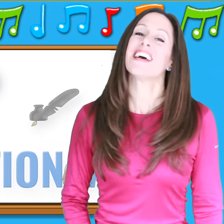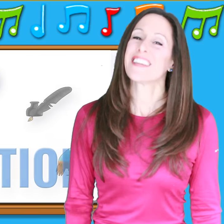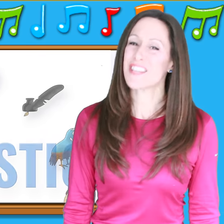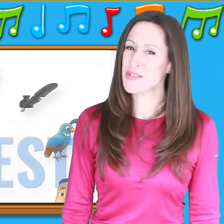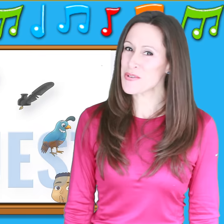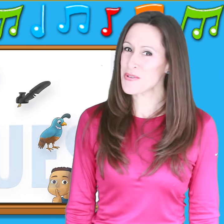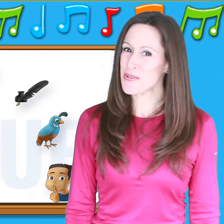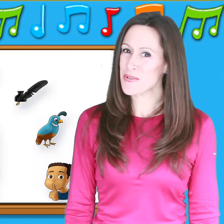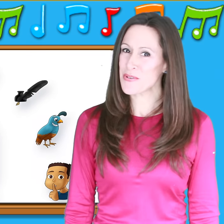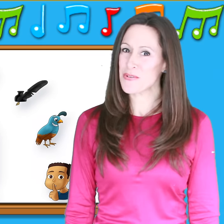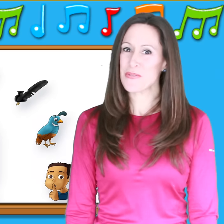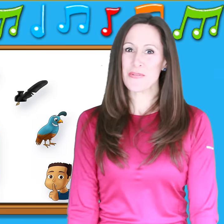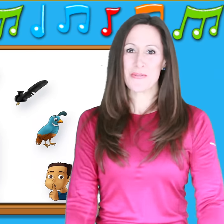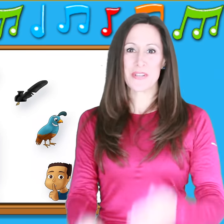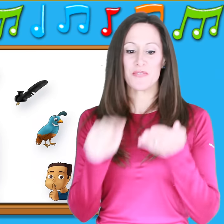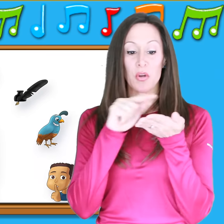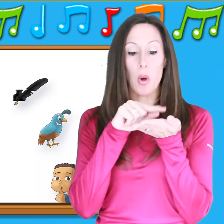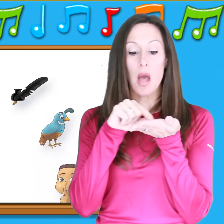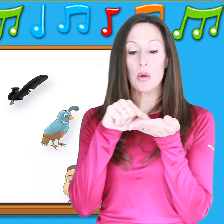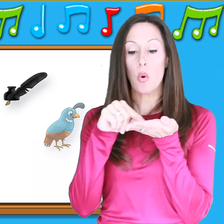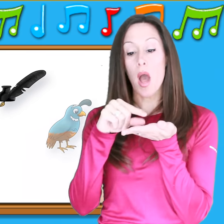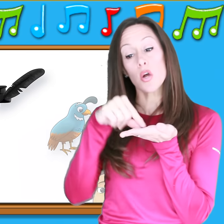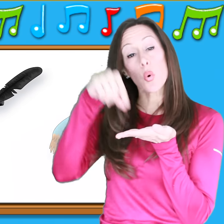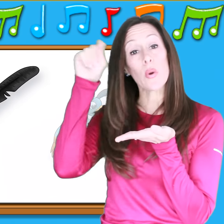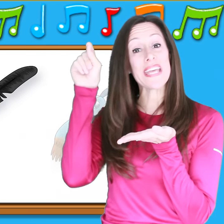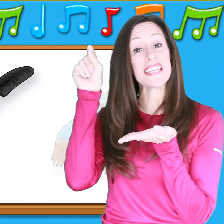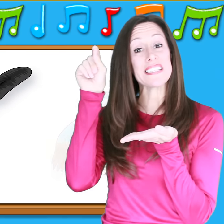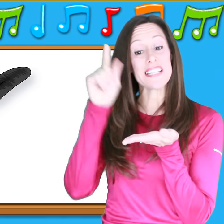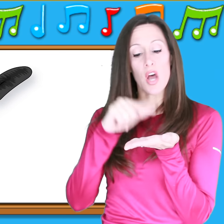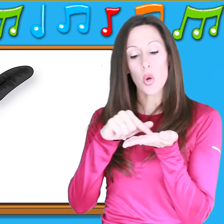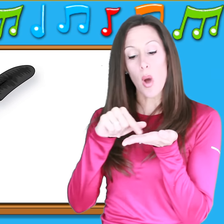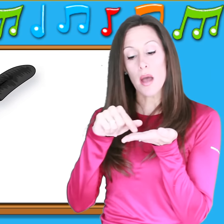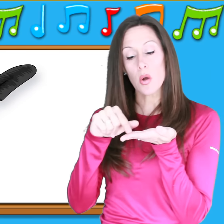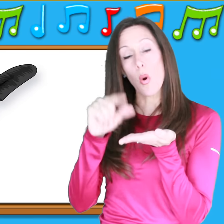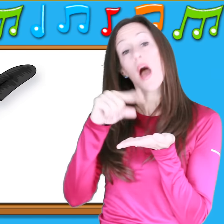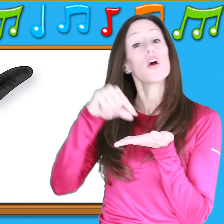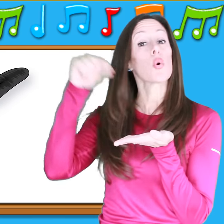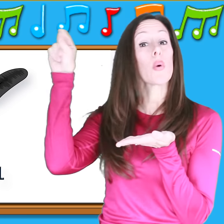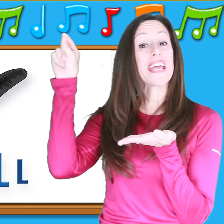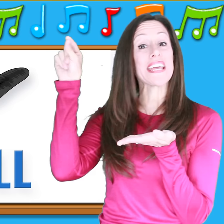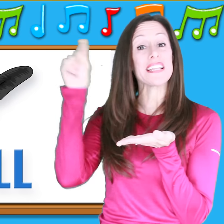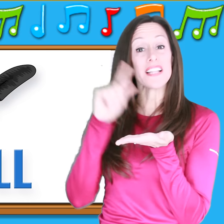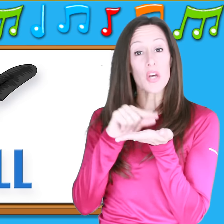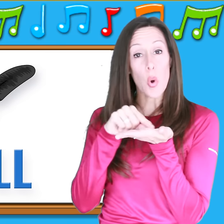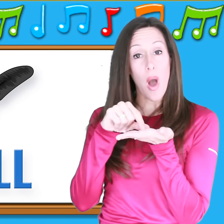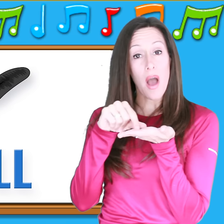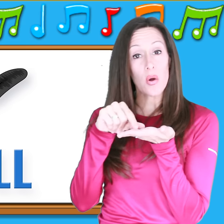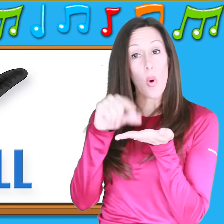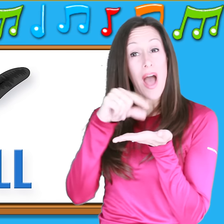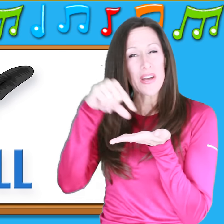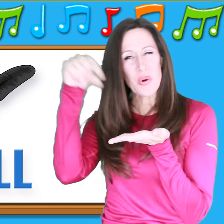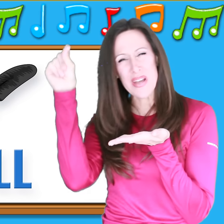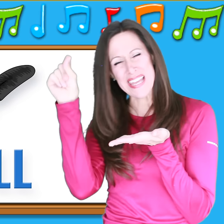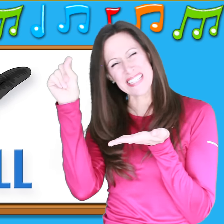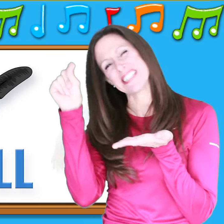Q is for qua, qua, quill, qua, qua, quill, qua, qua, quill.